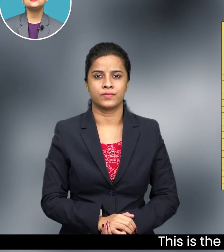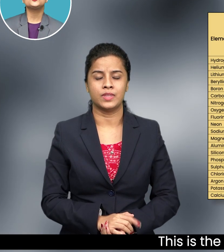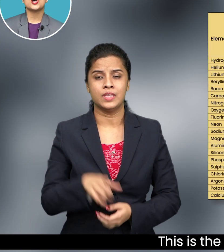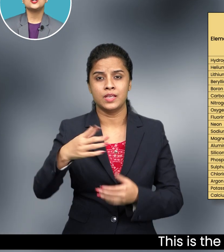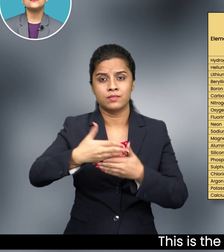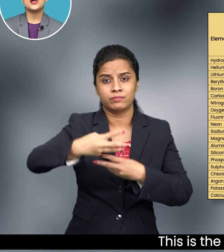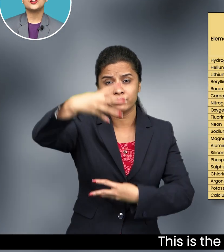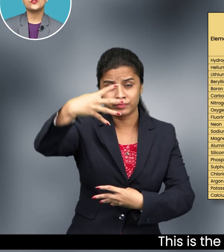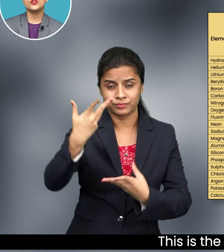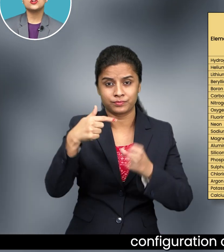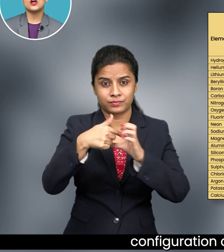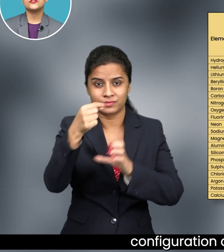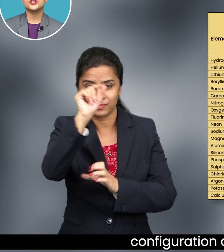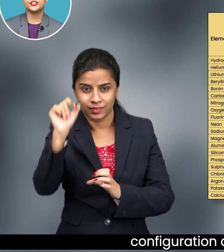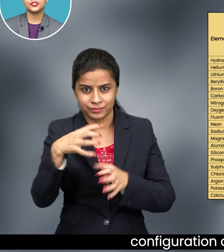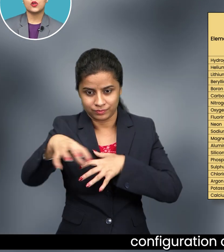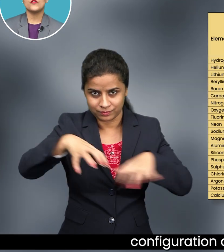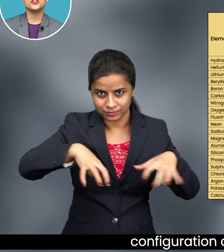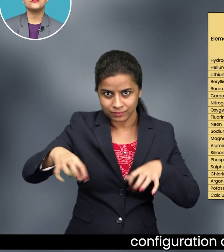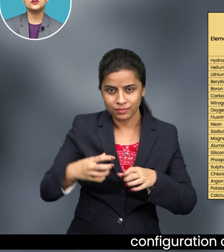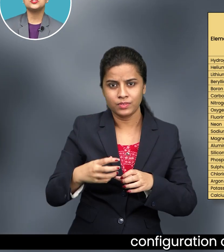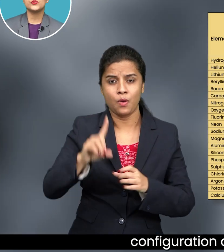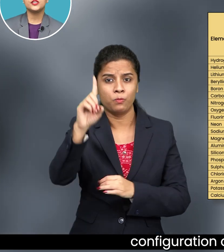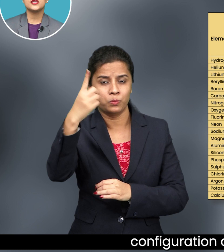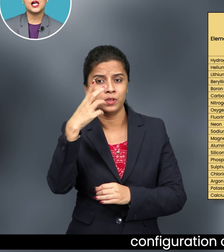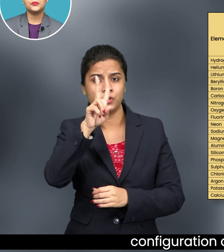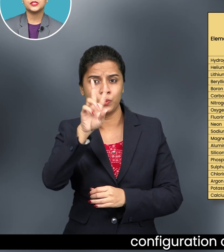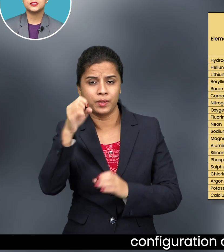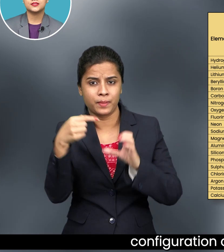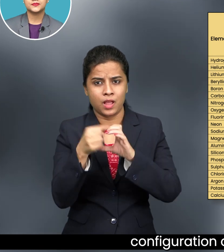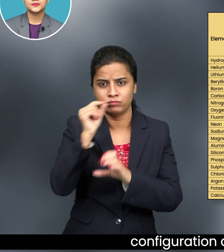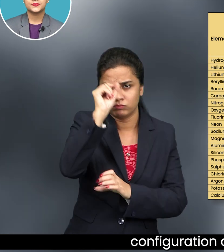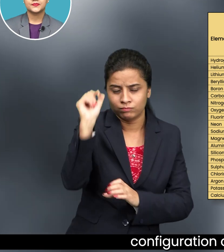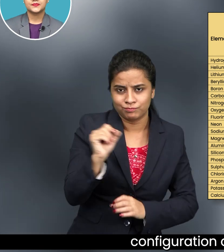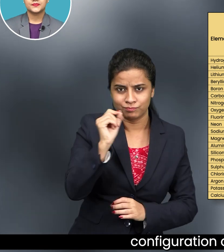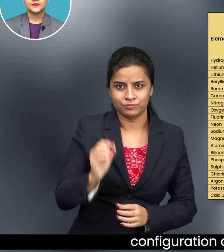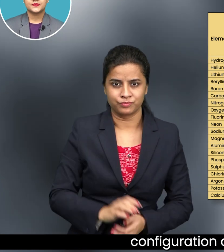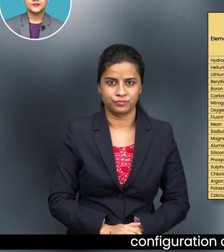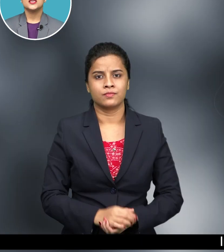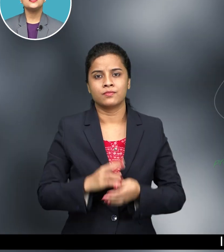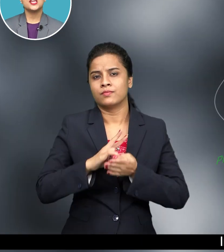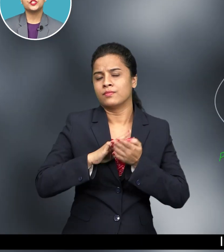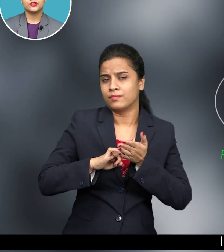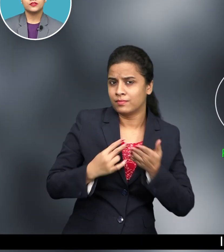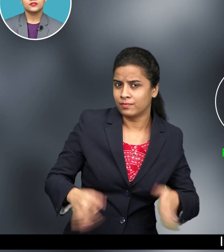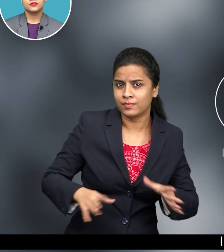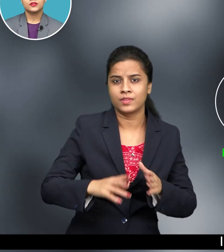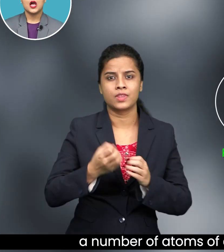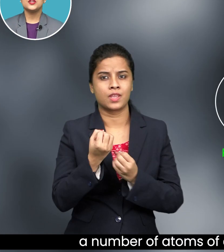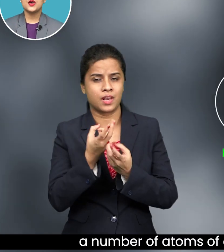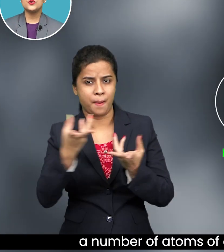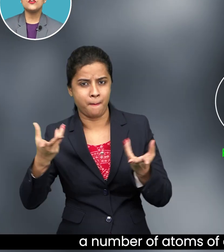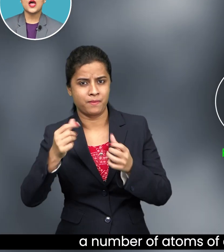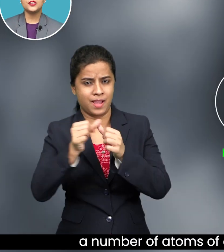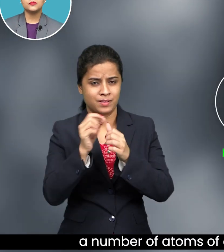This is the chart of electronic configuration of the first 20 elements. In nature,